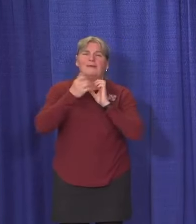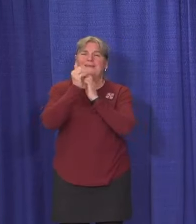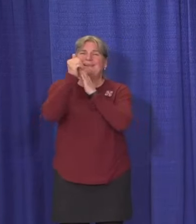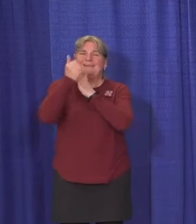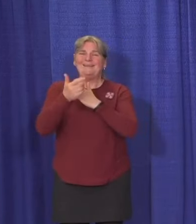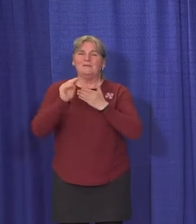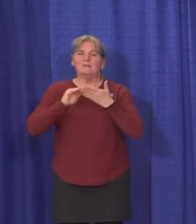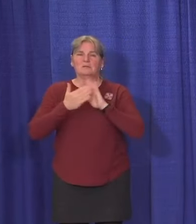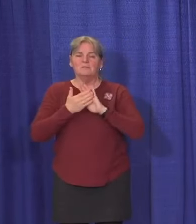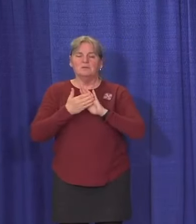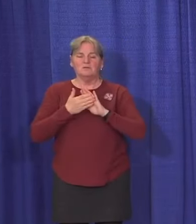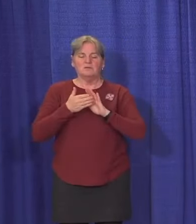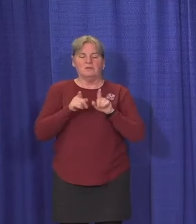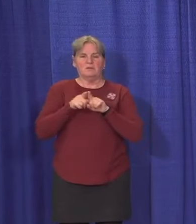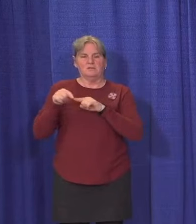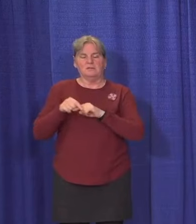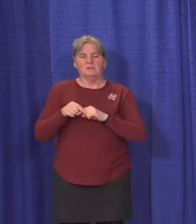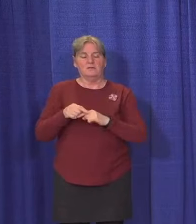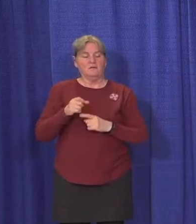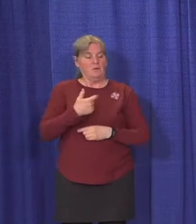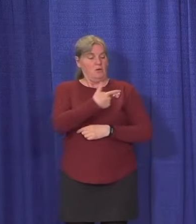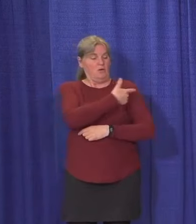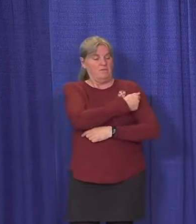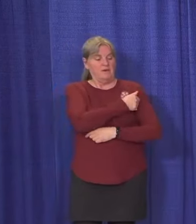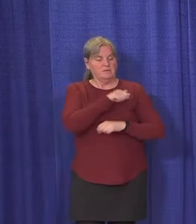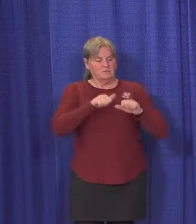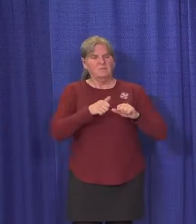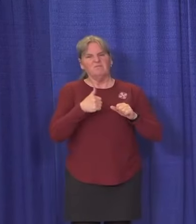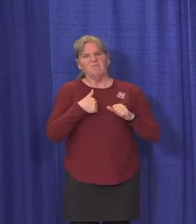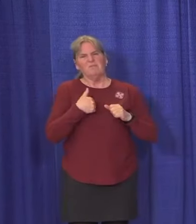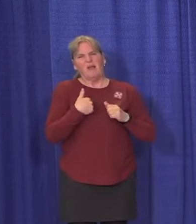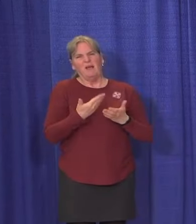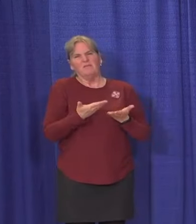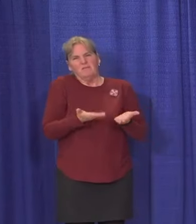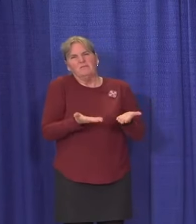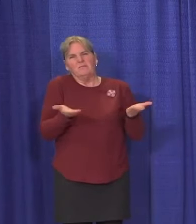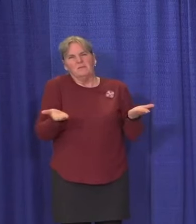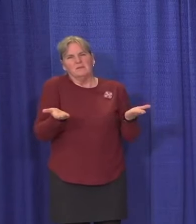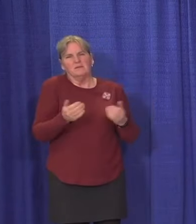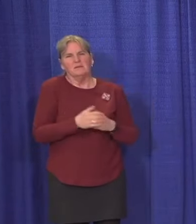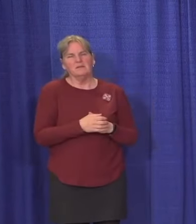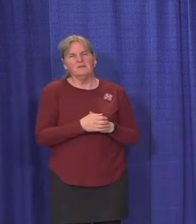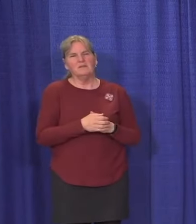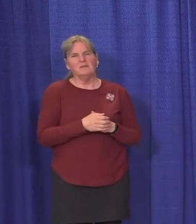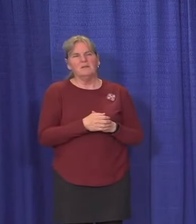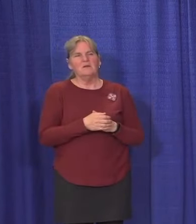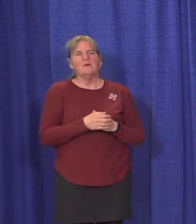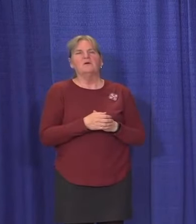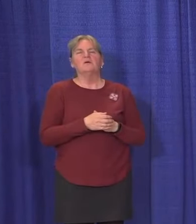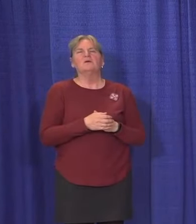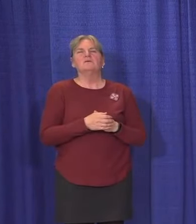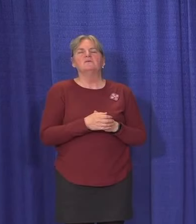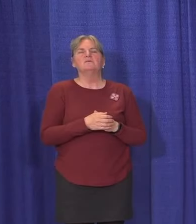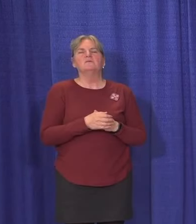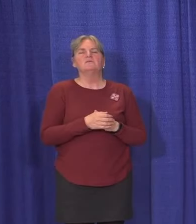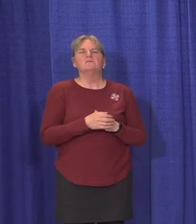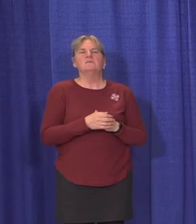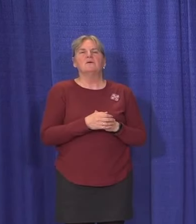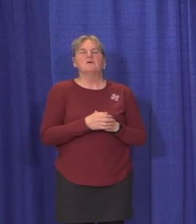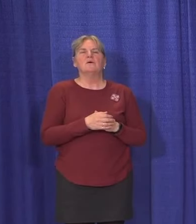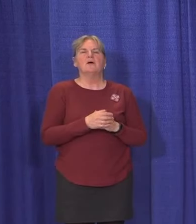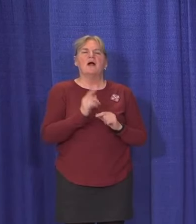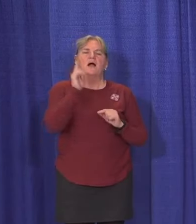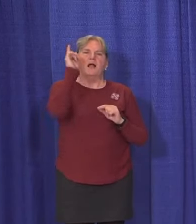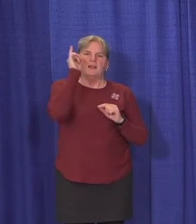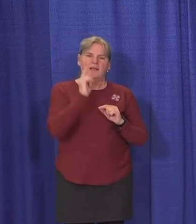in short, hesitancy is there. It takes the less people you have in that remaining, the